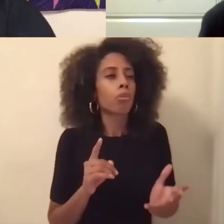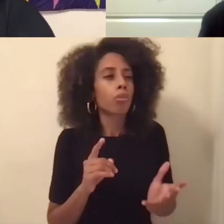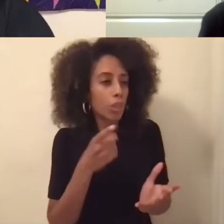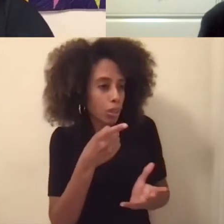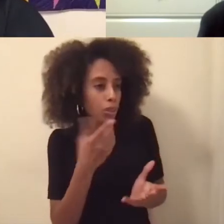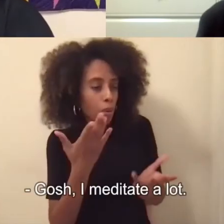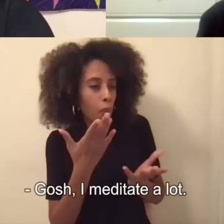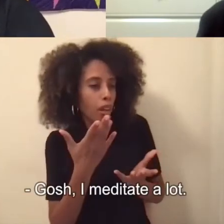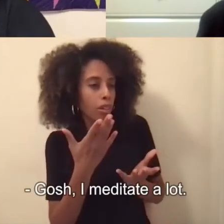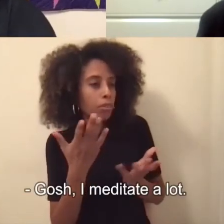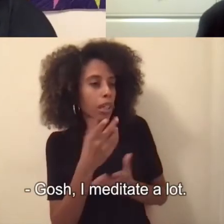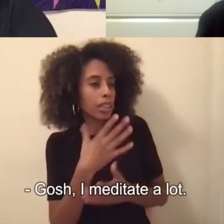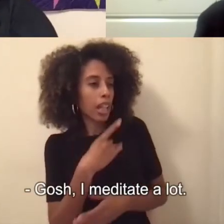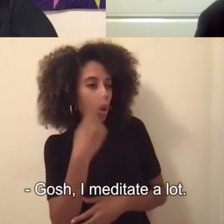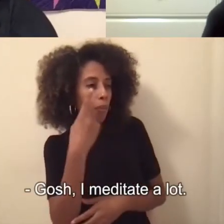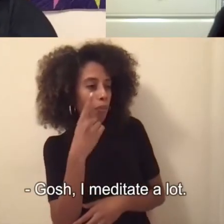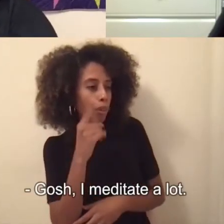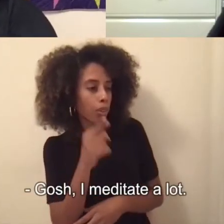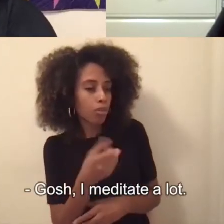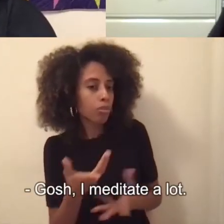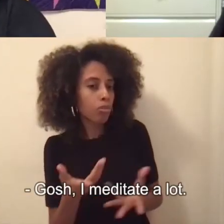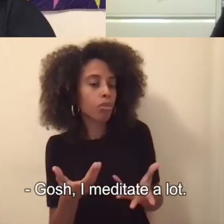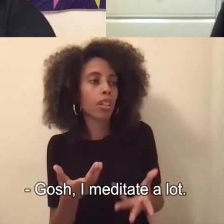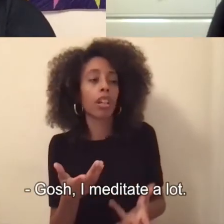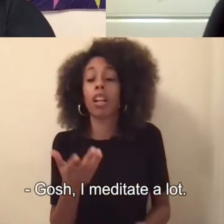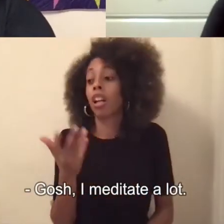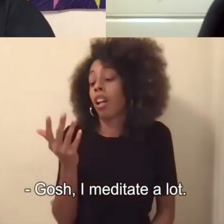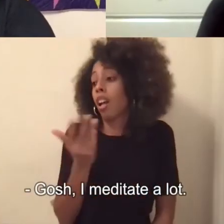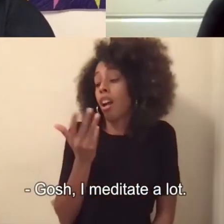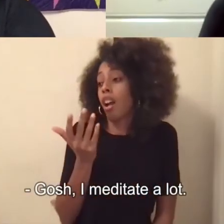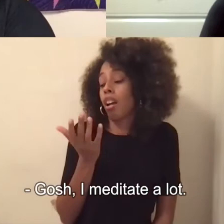Oh, gosh.